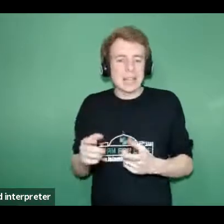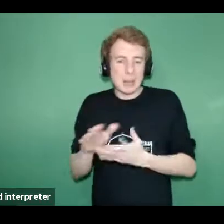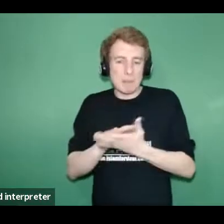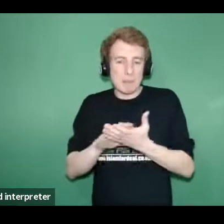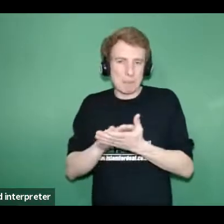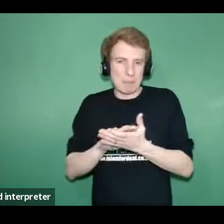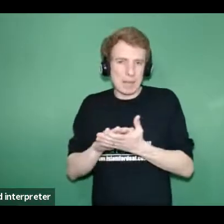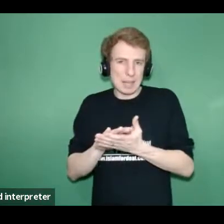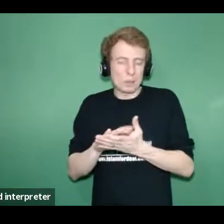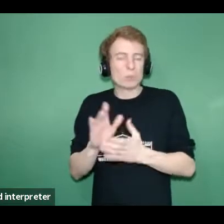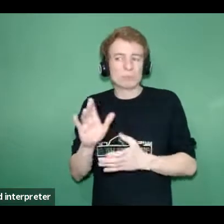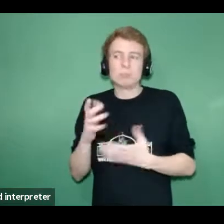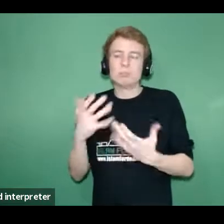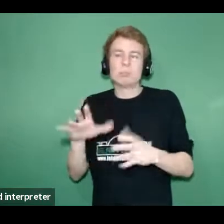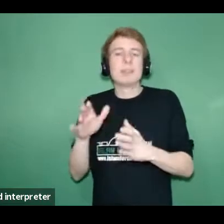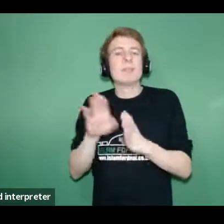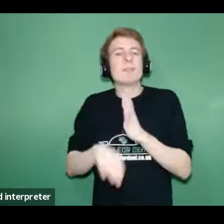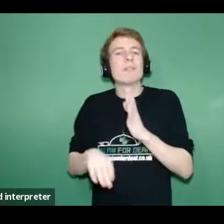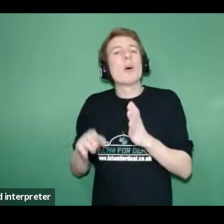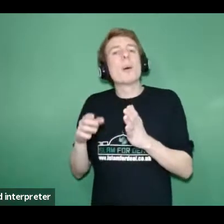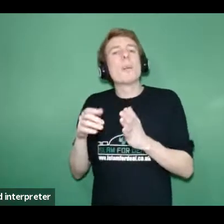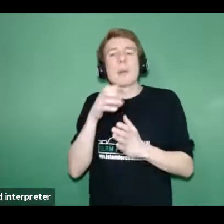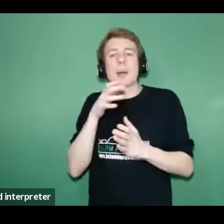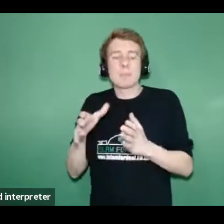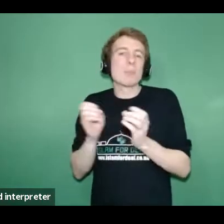authentic collection of Imam al-Bukhari as well.